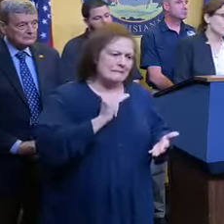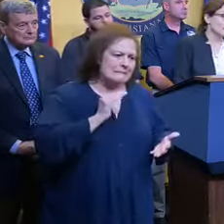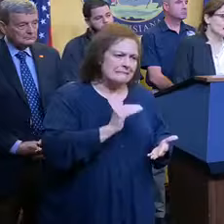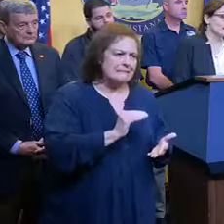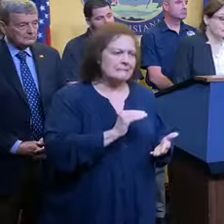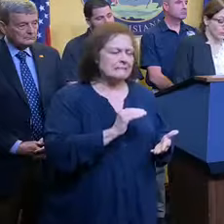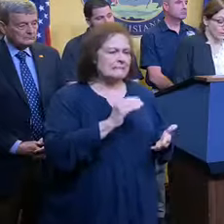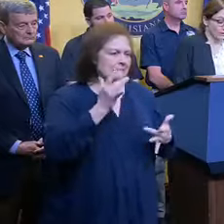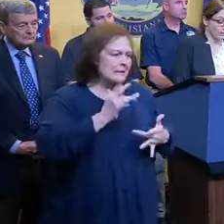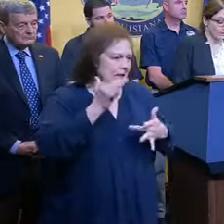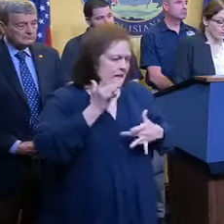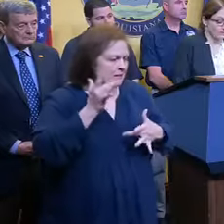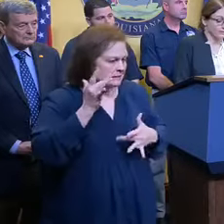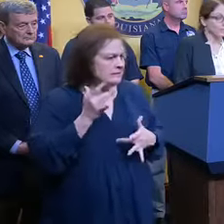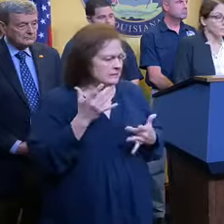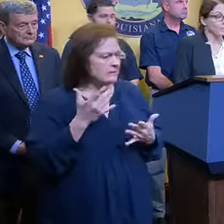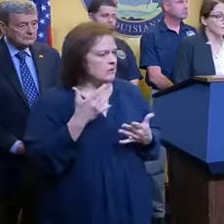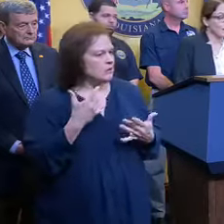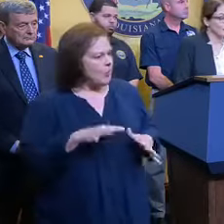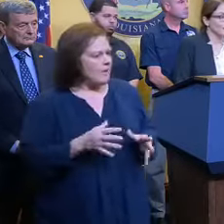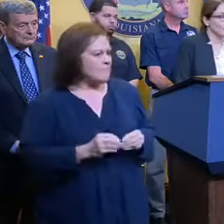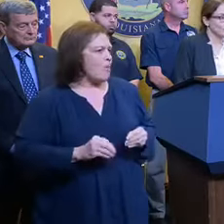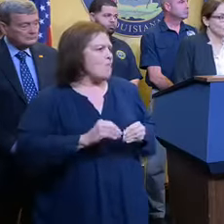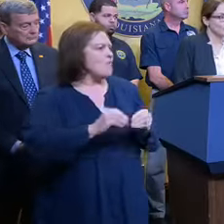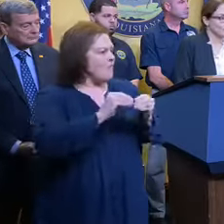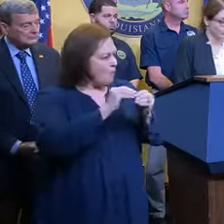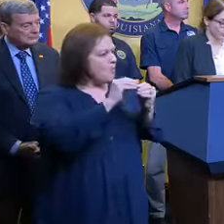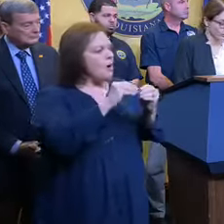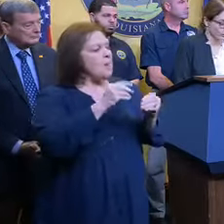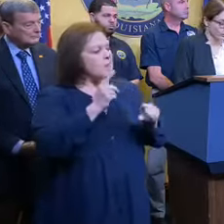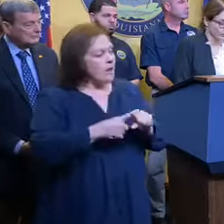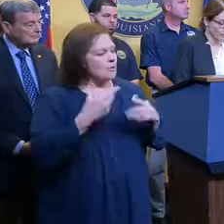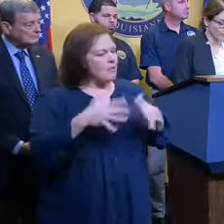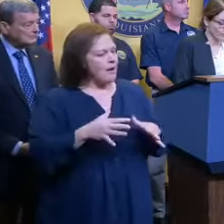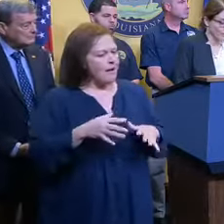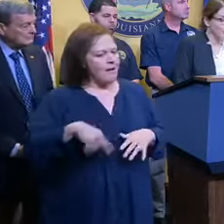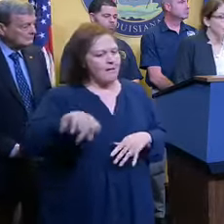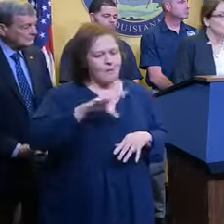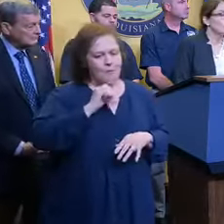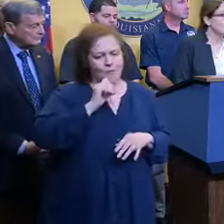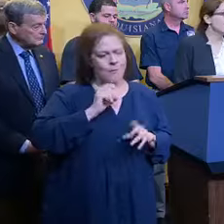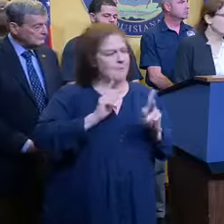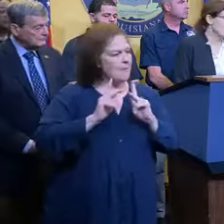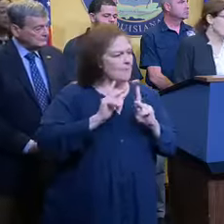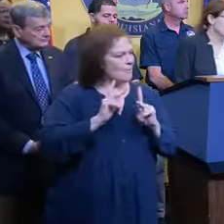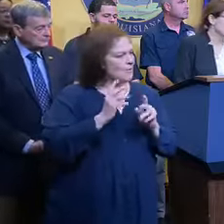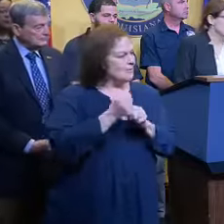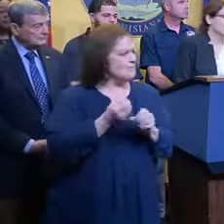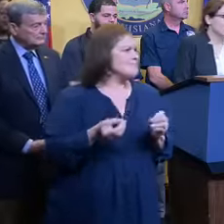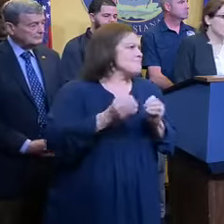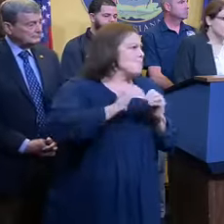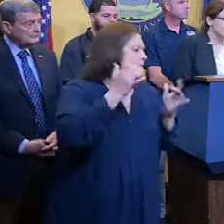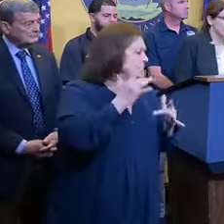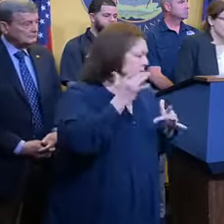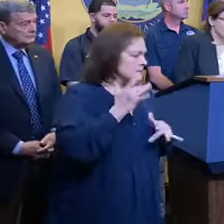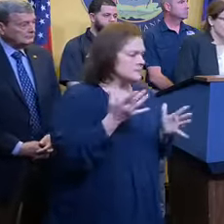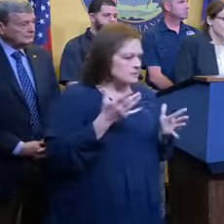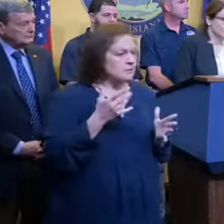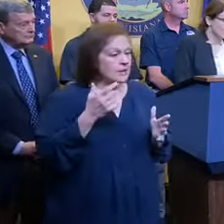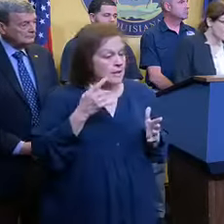limiting the impact not only on our healthcare system, but protecting our most vulnerable community members. Please understand that all